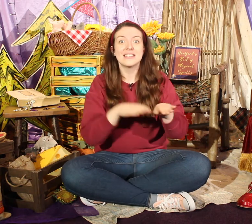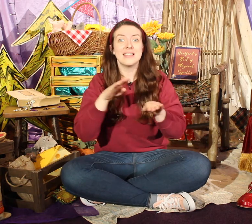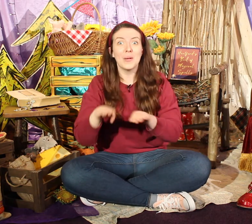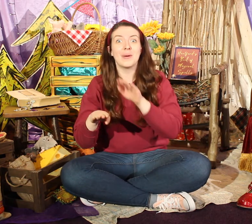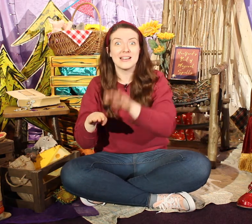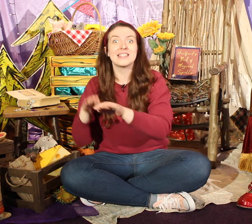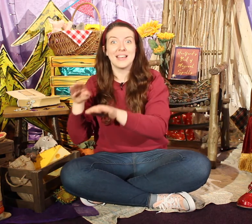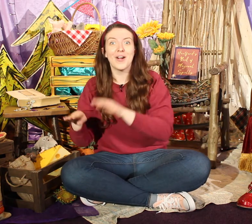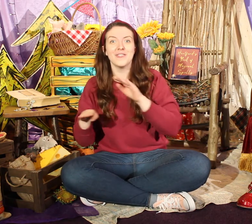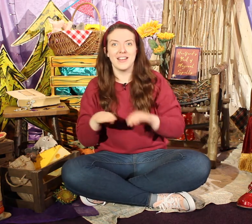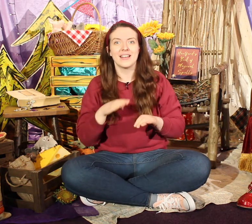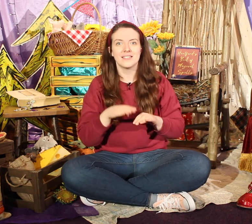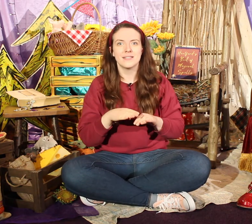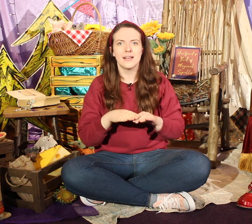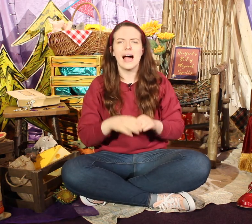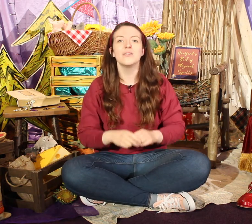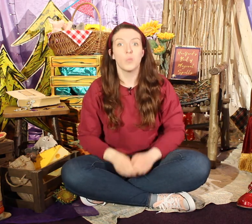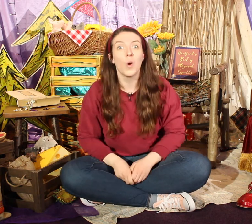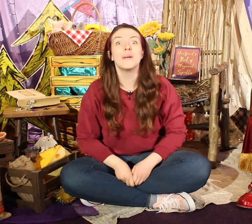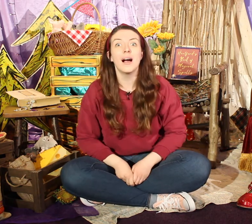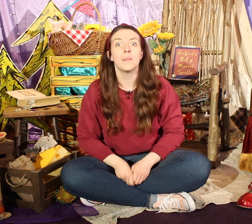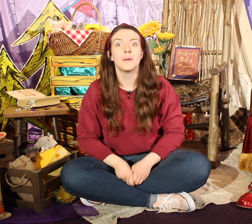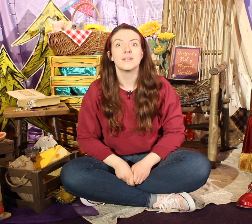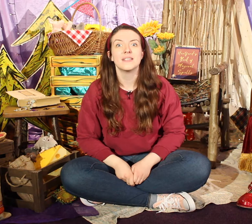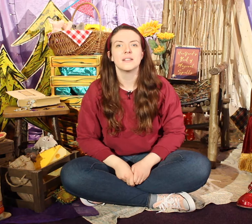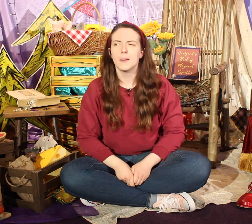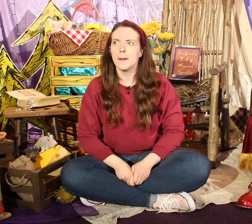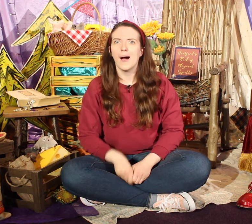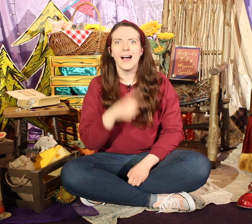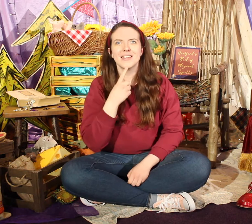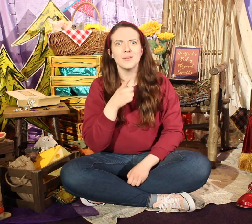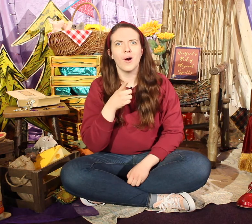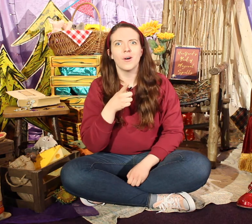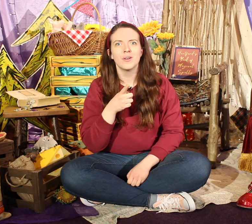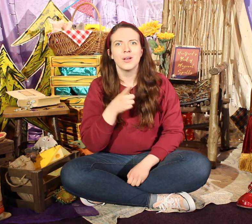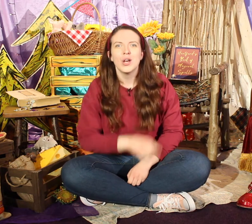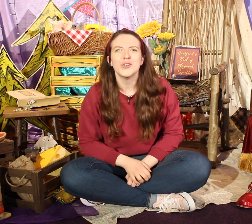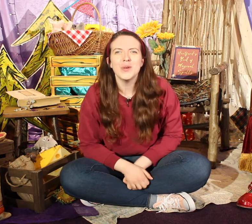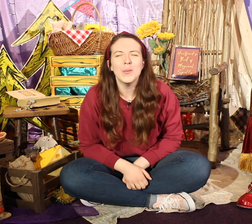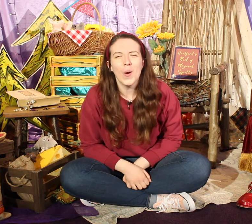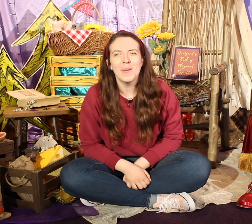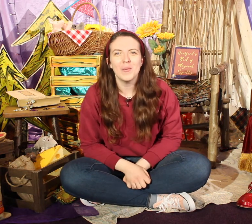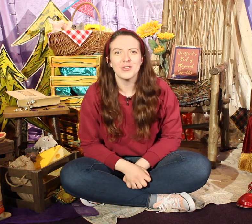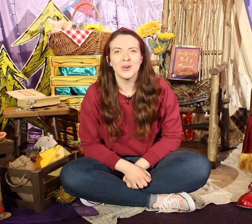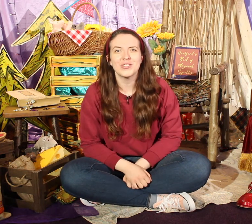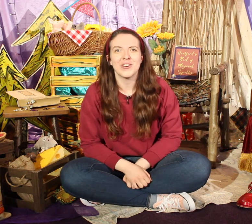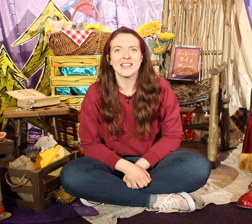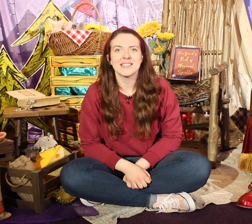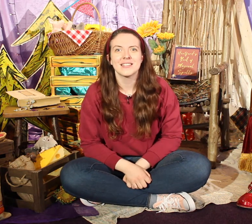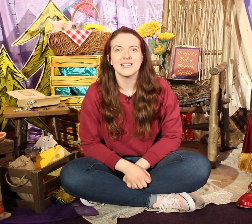still practicing her running and warming up. "I tell you what, should we warm up with Tortoise?"